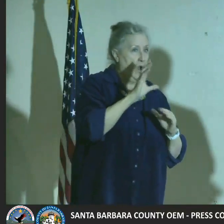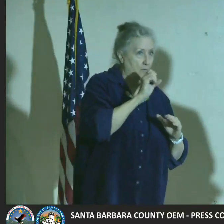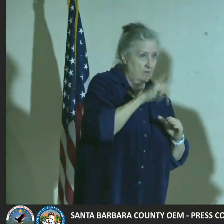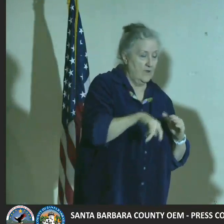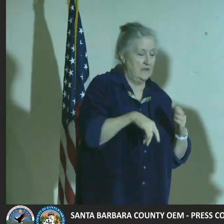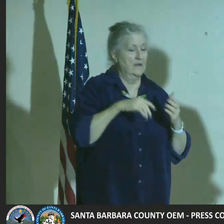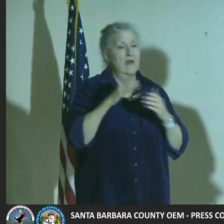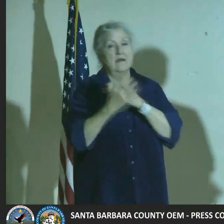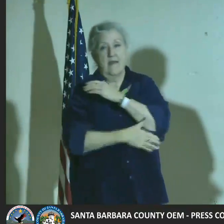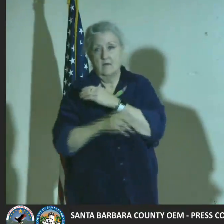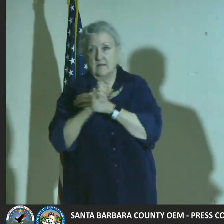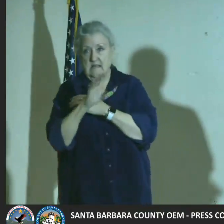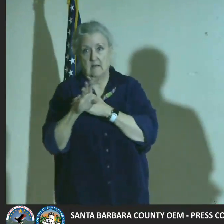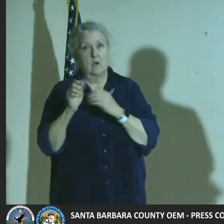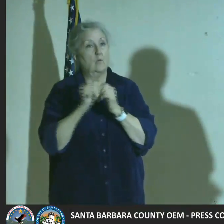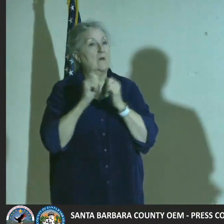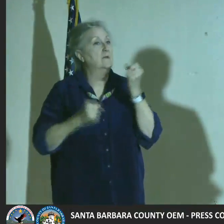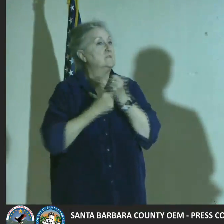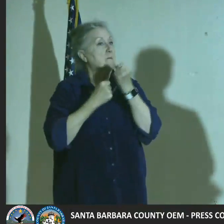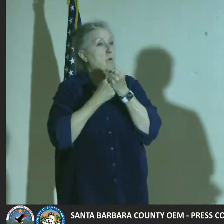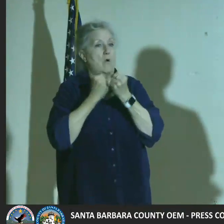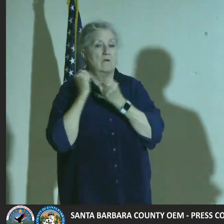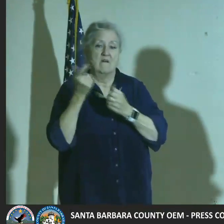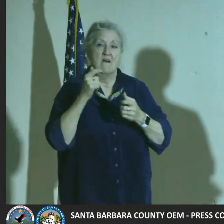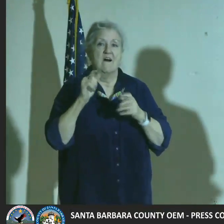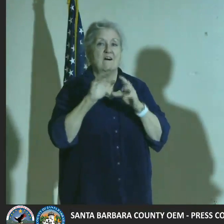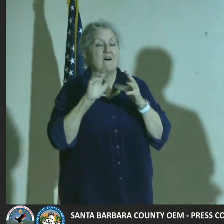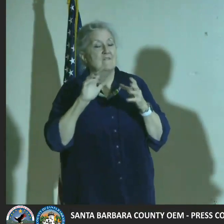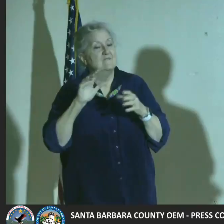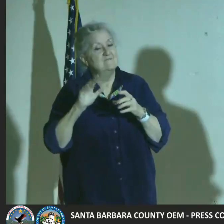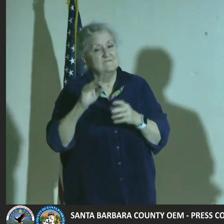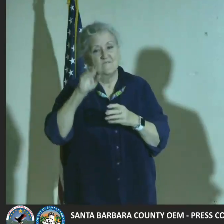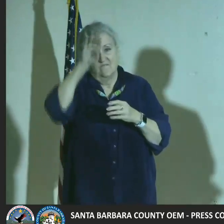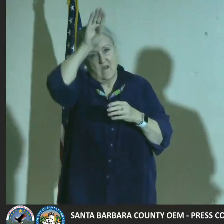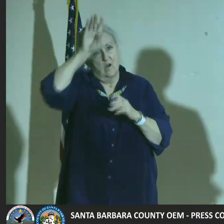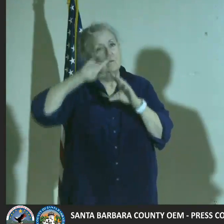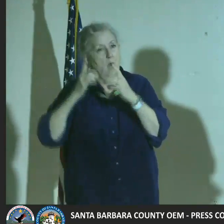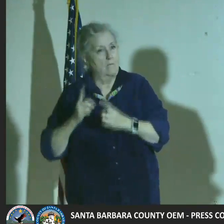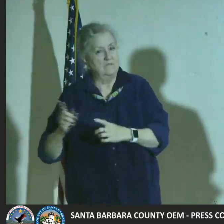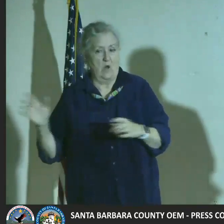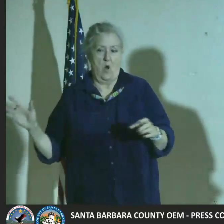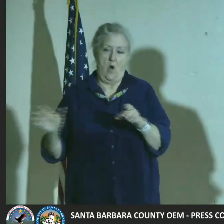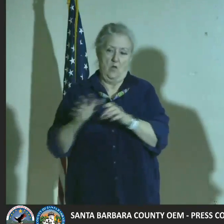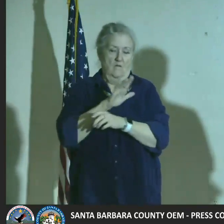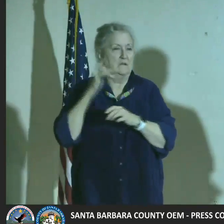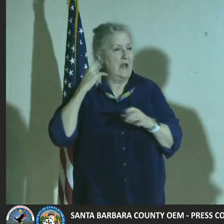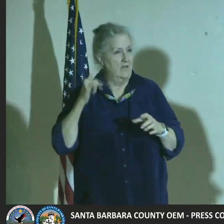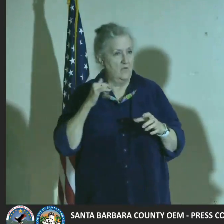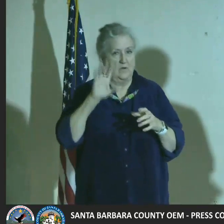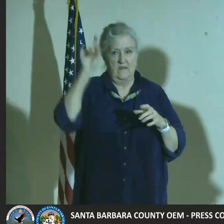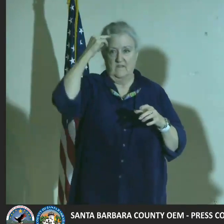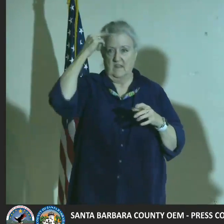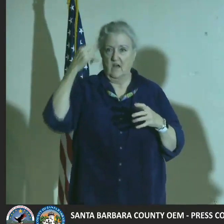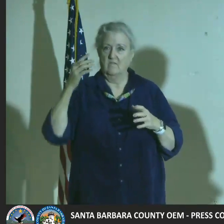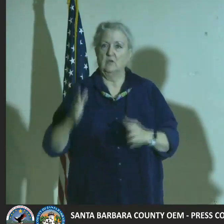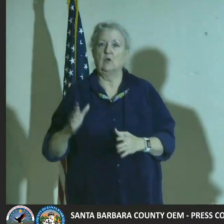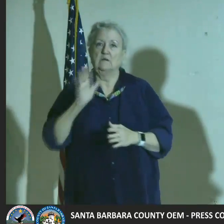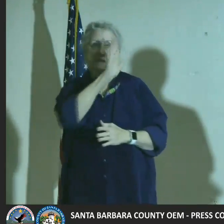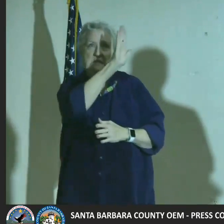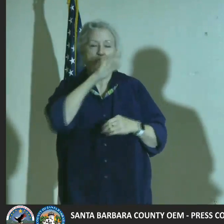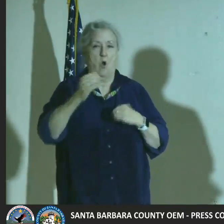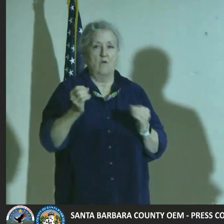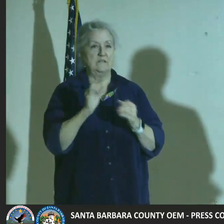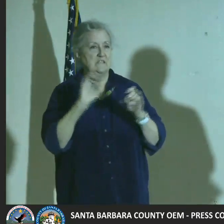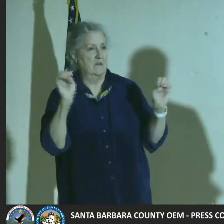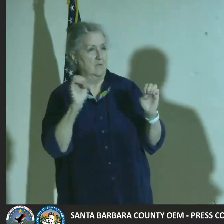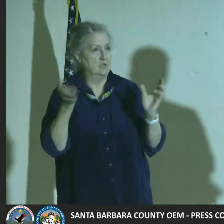Santa Barbara, with the support of fire departments from throughout California, the Governor's Office of Emergency Services,